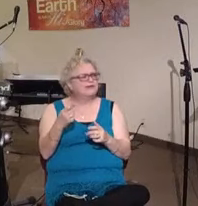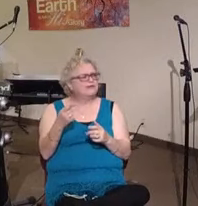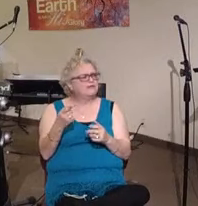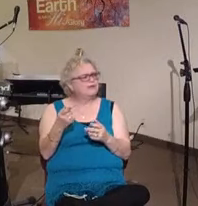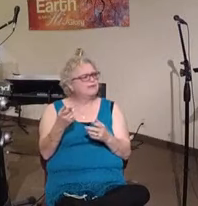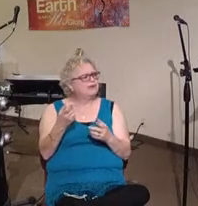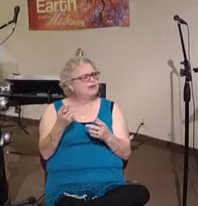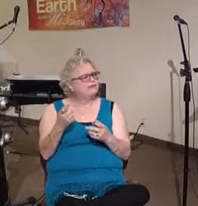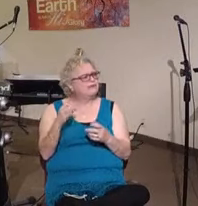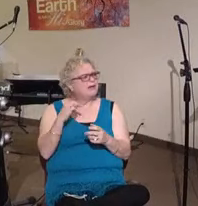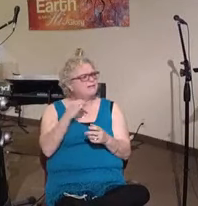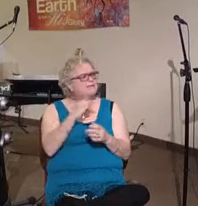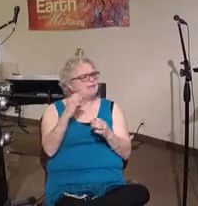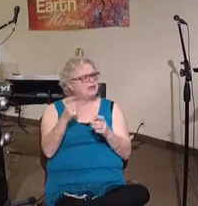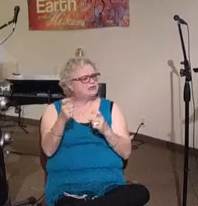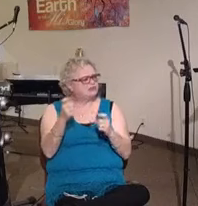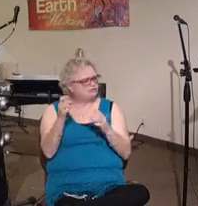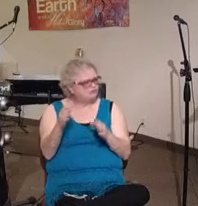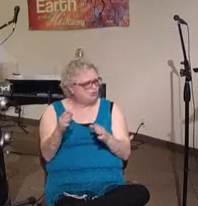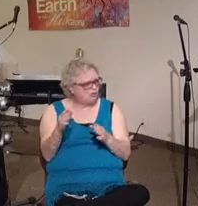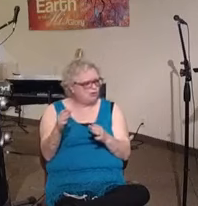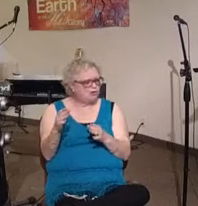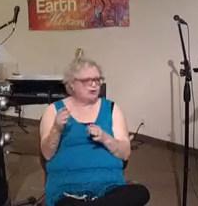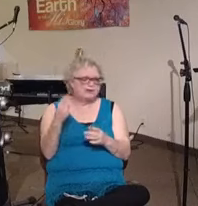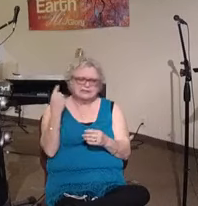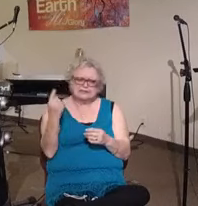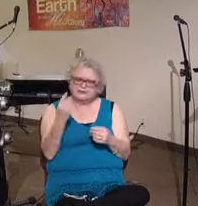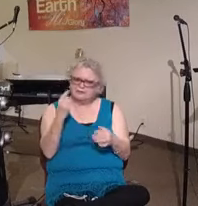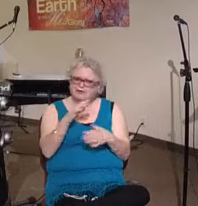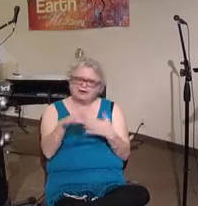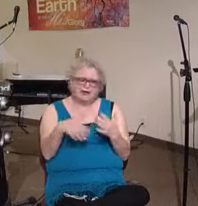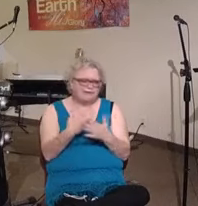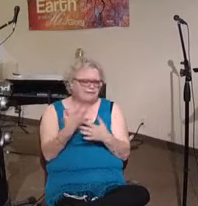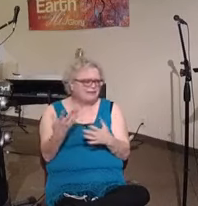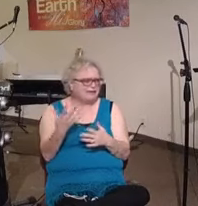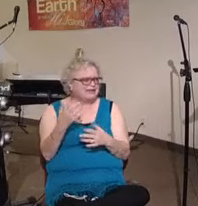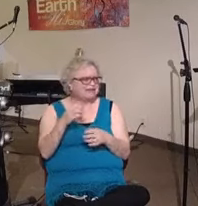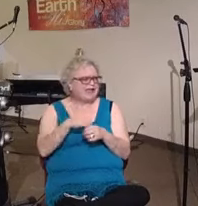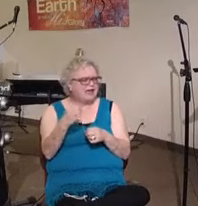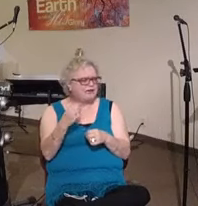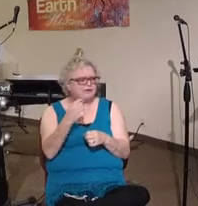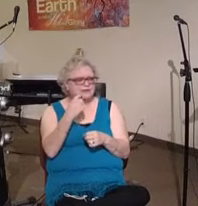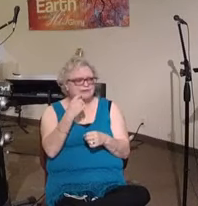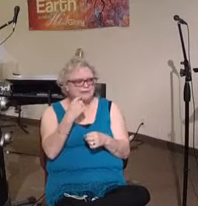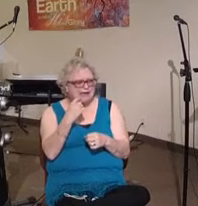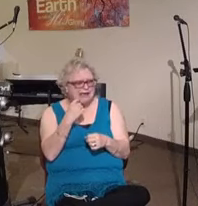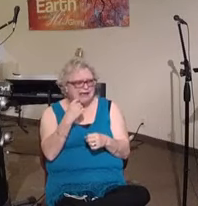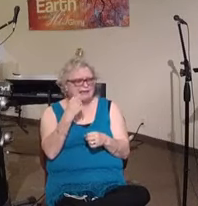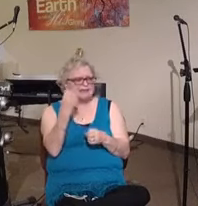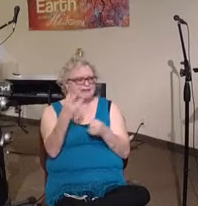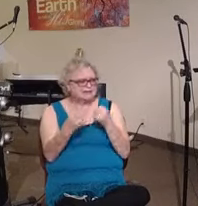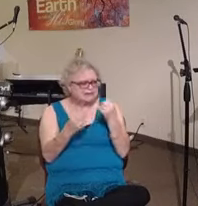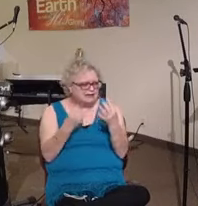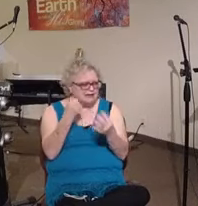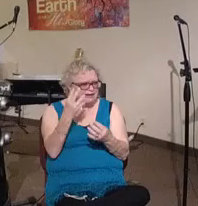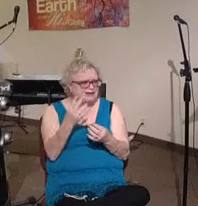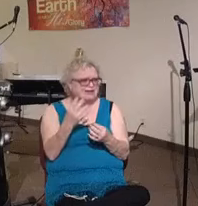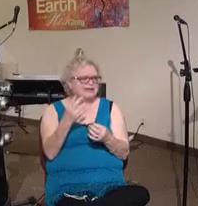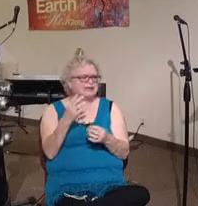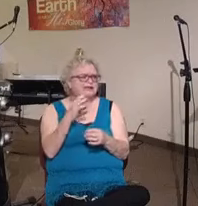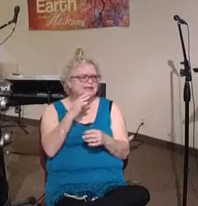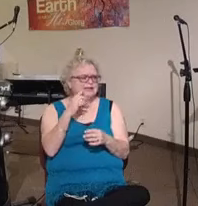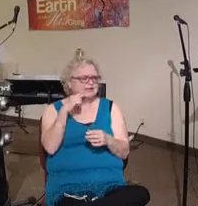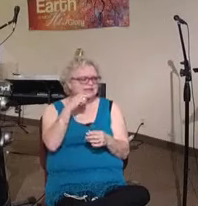master manipulator? Have you been around someone, everything that comes out of their mouths is a bunch of lies and you know it? Yeah.